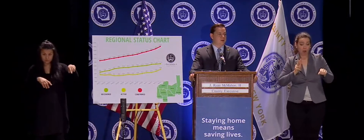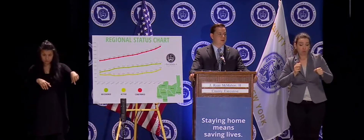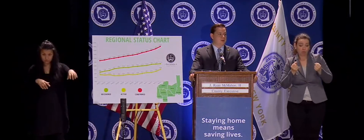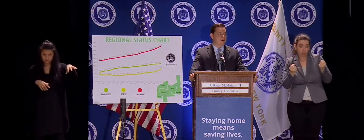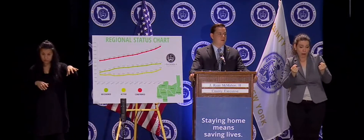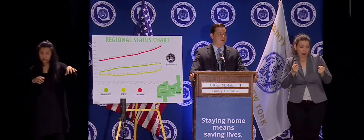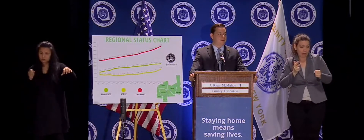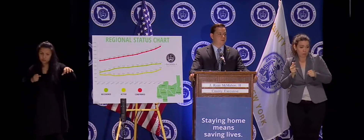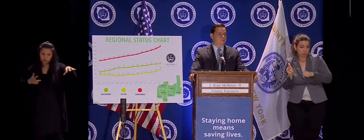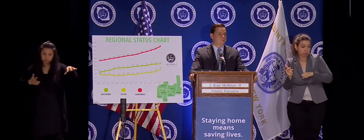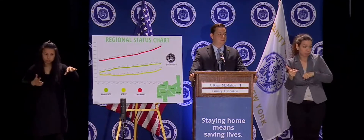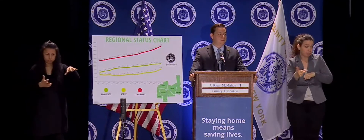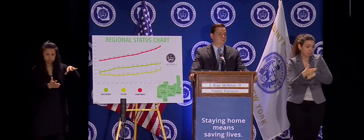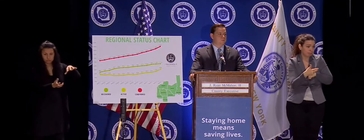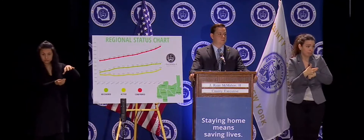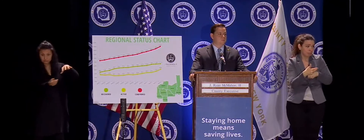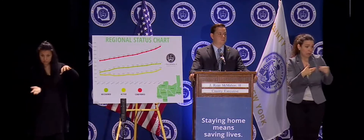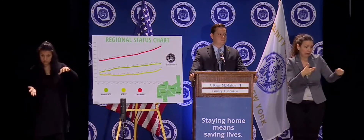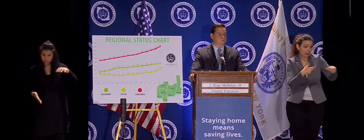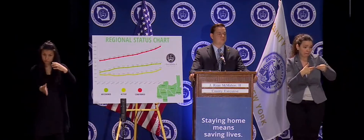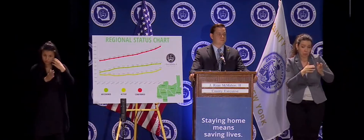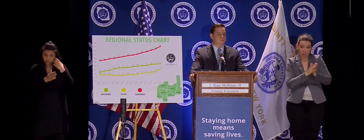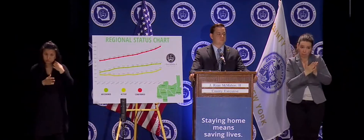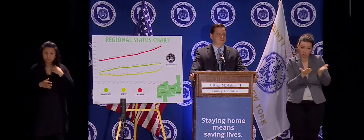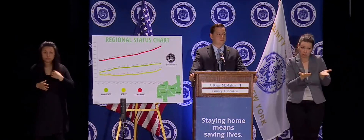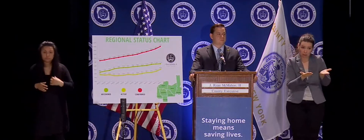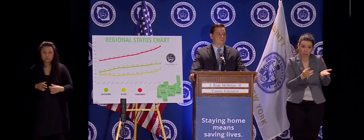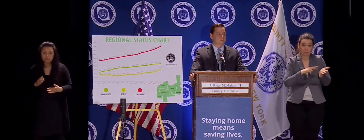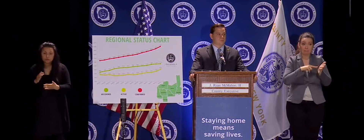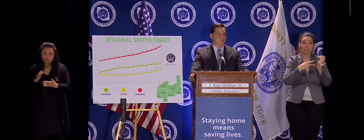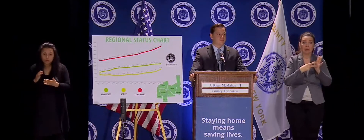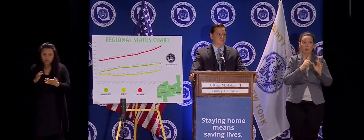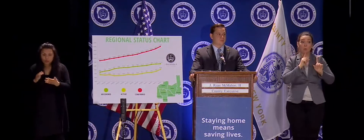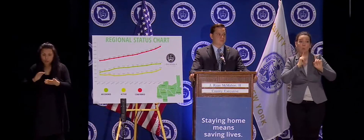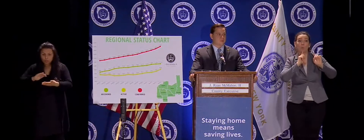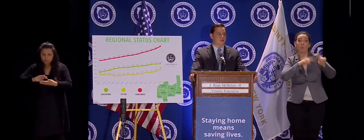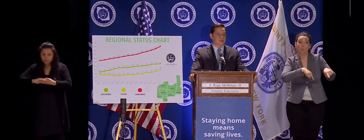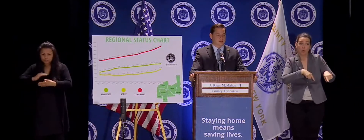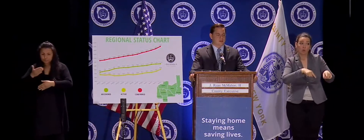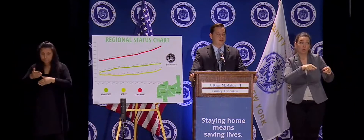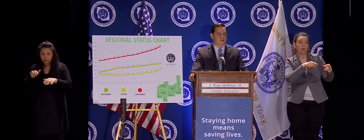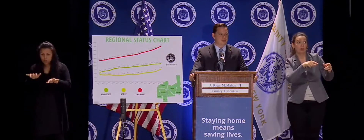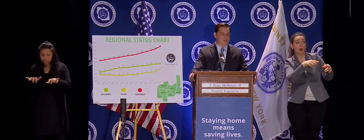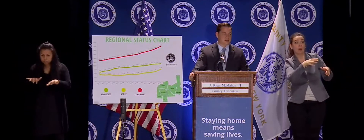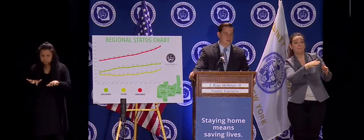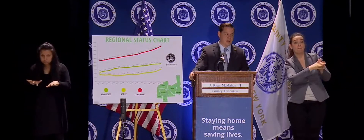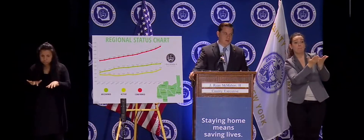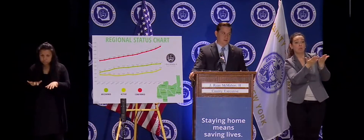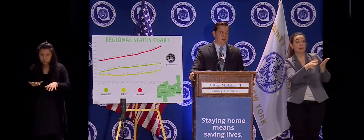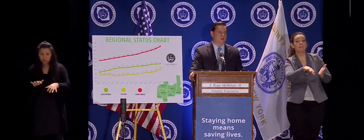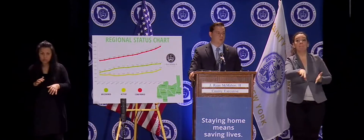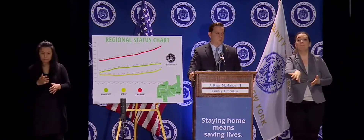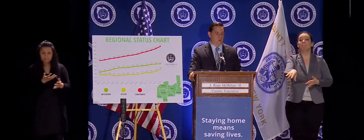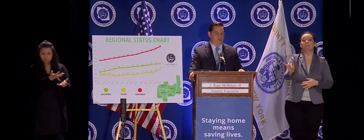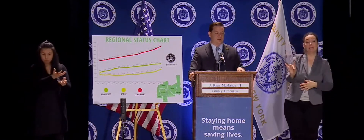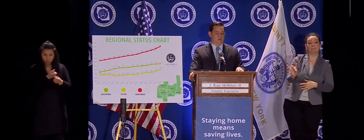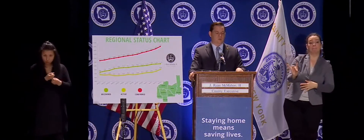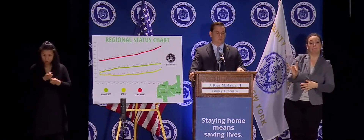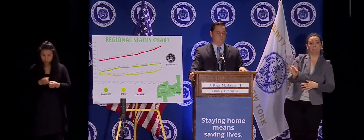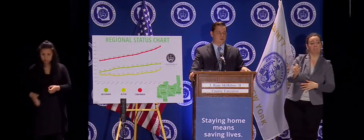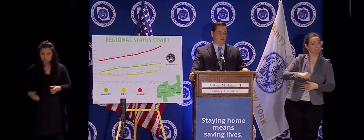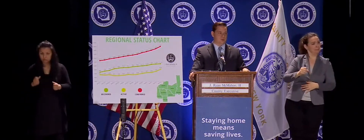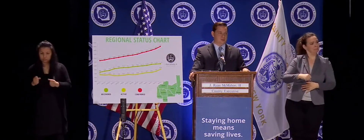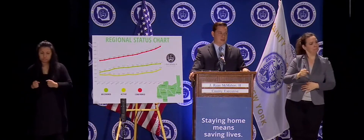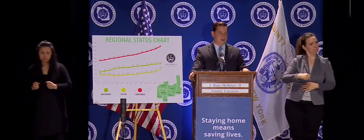would that amount to like ordering books online and driving up? Exactly, kind of